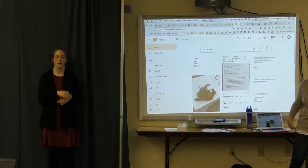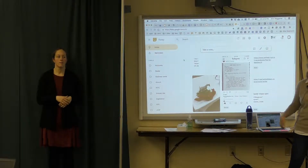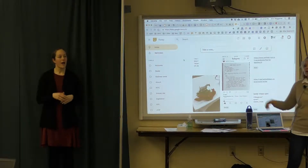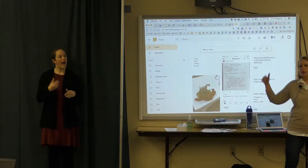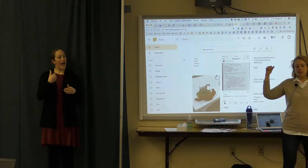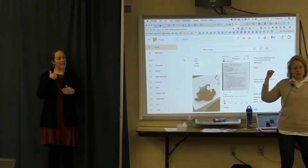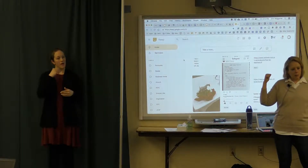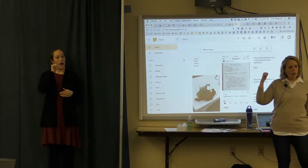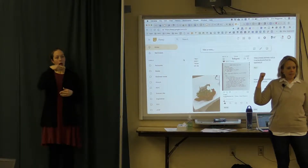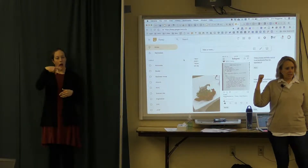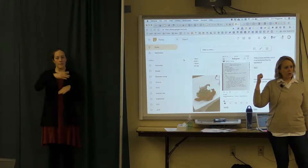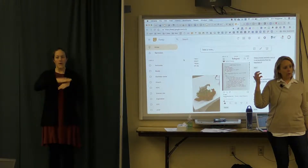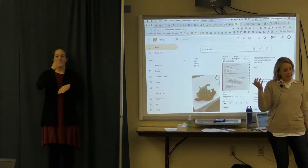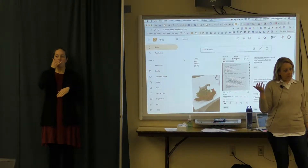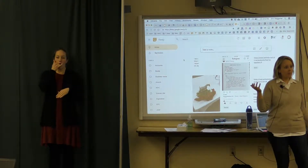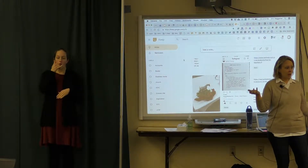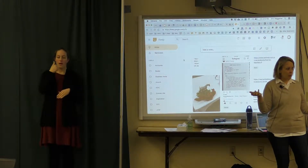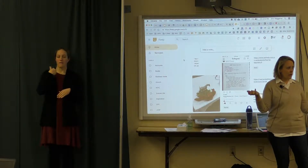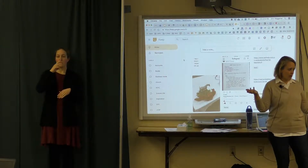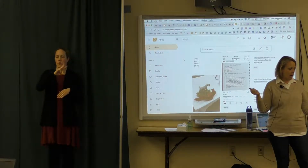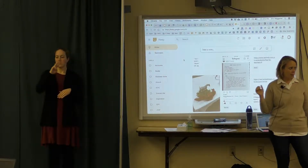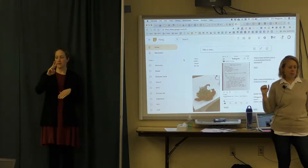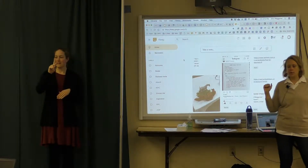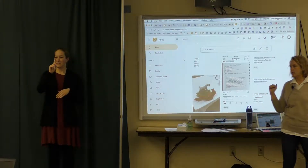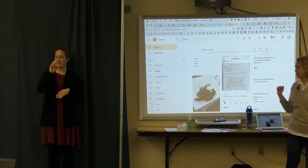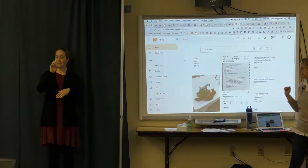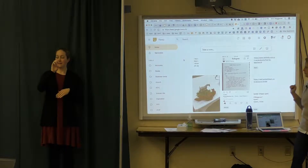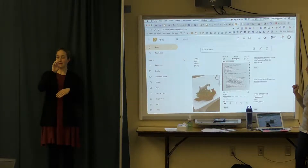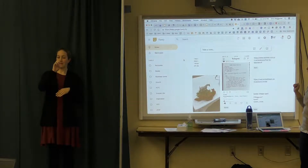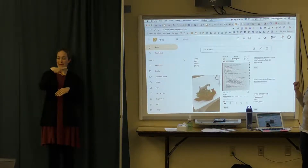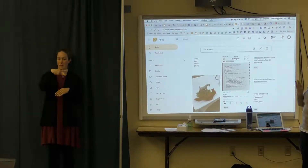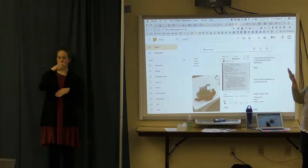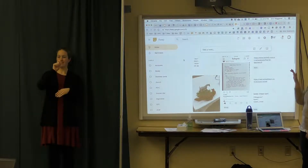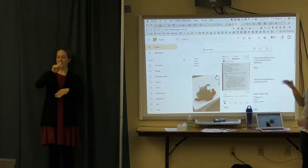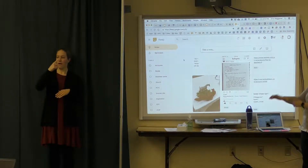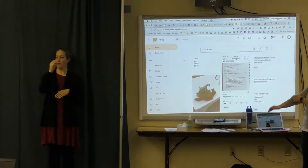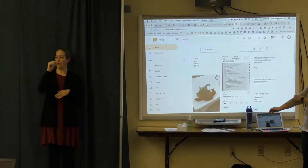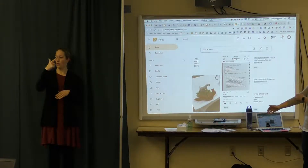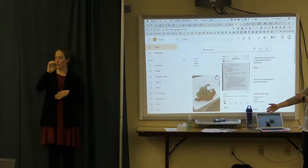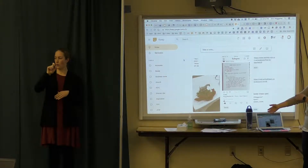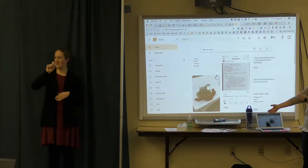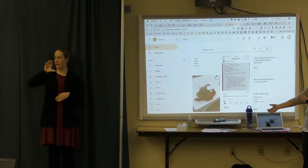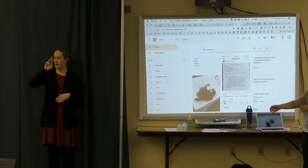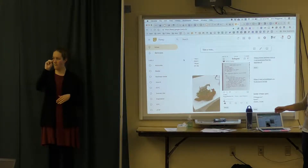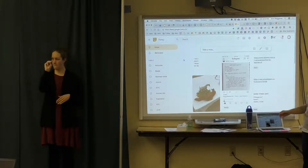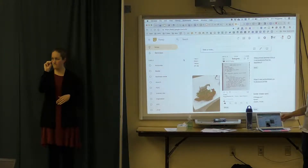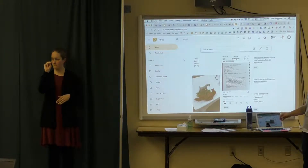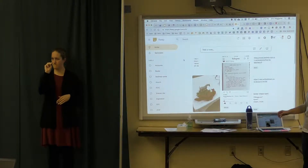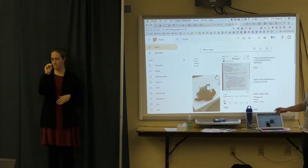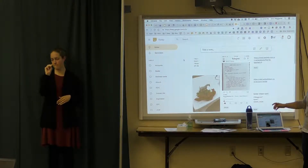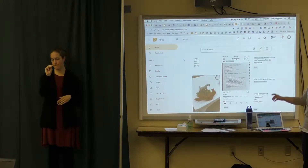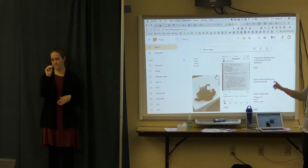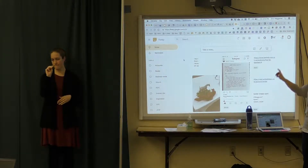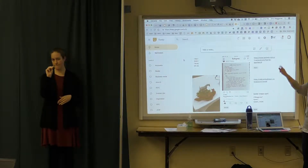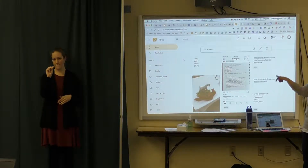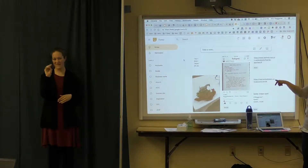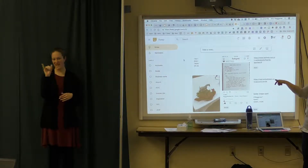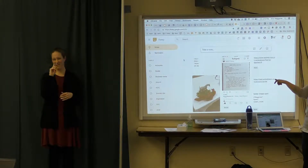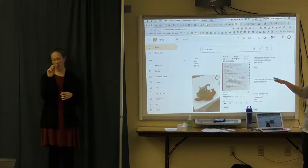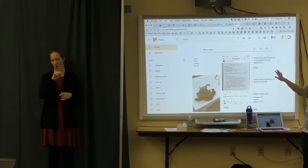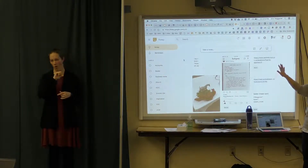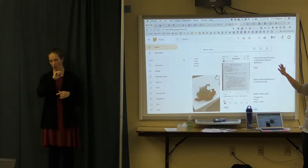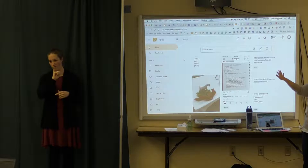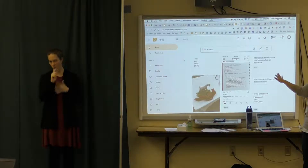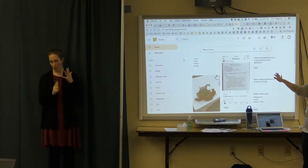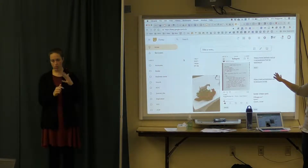app on your phone. It's a website too. Keep.google.com. Remember the formula for websites. You can